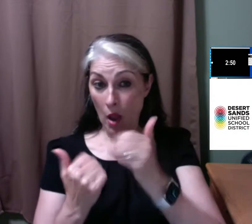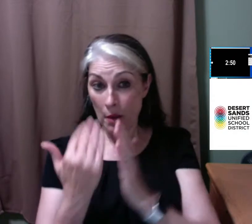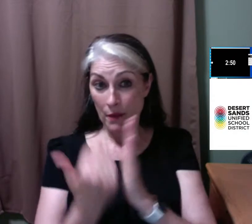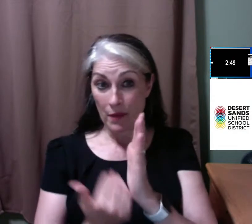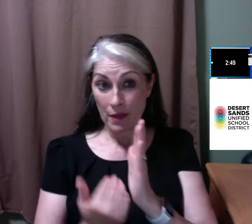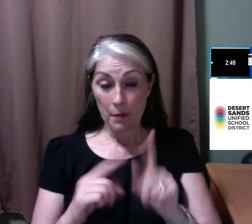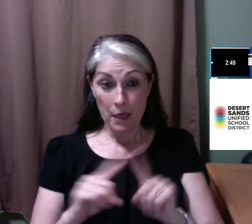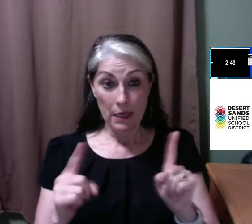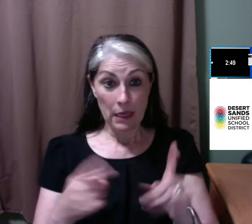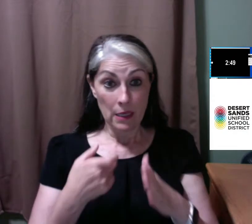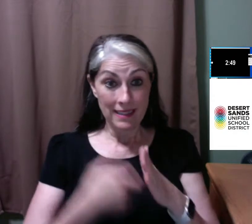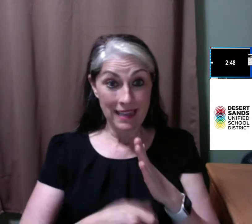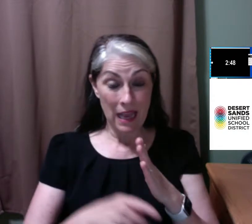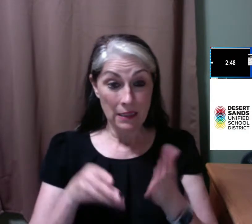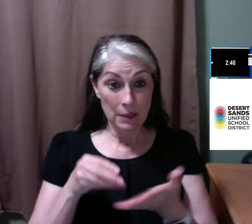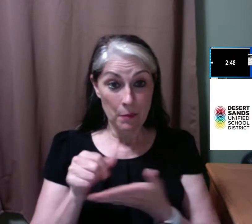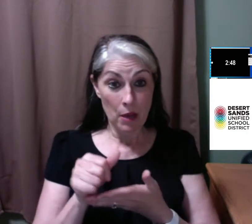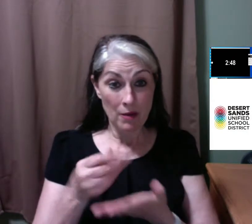we taxpayers fund